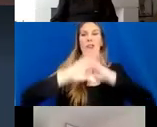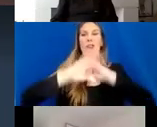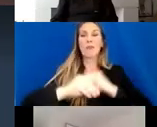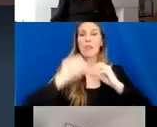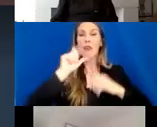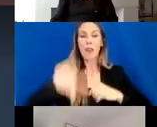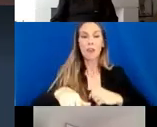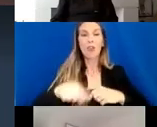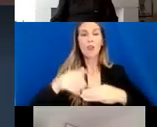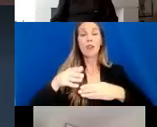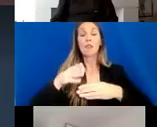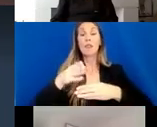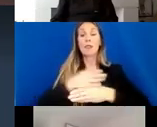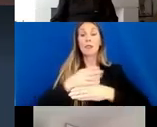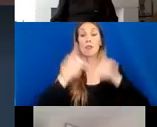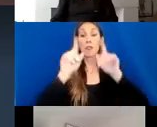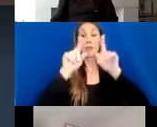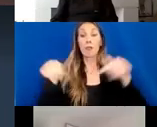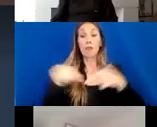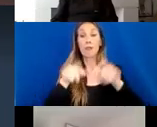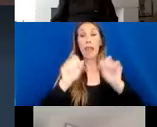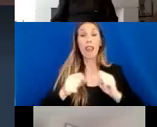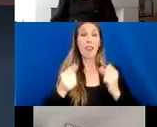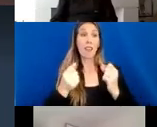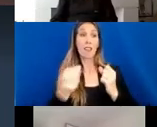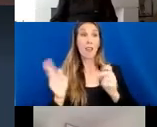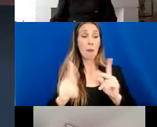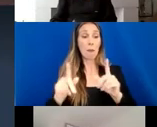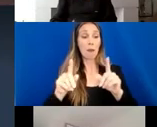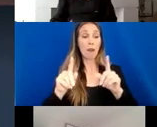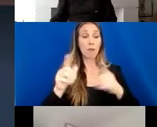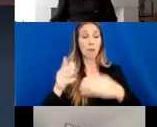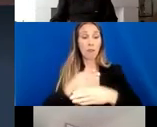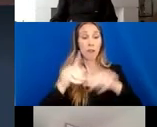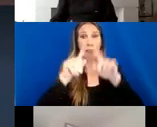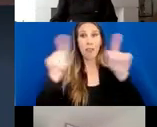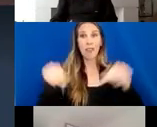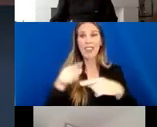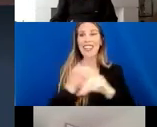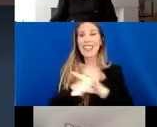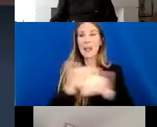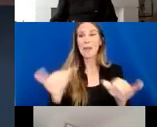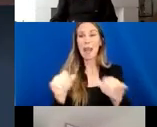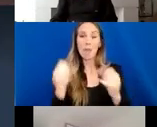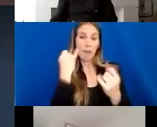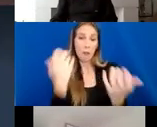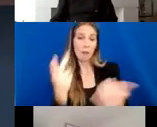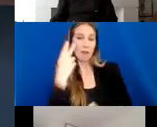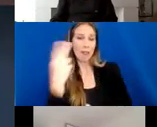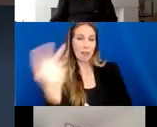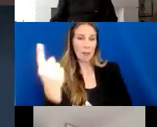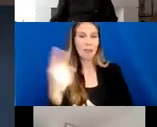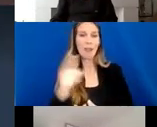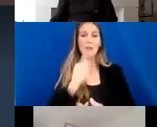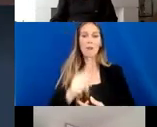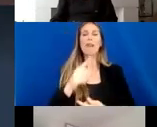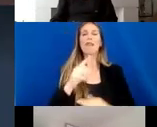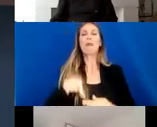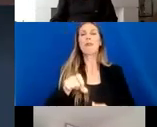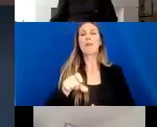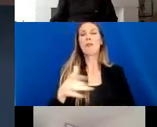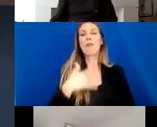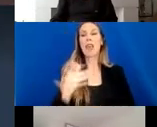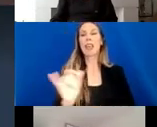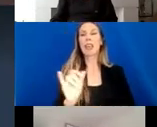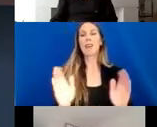share if they have something they want to see. So this is kind of simulating a smaller, more intimate group and gathering. So this is